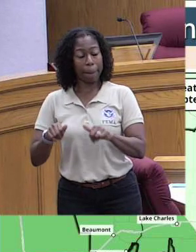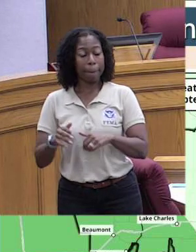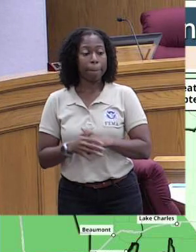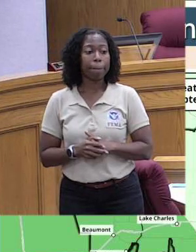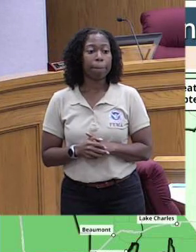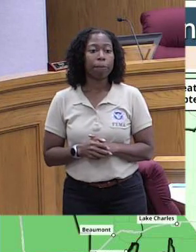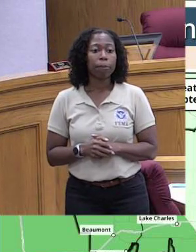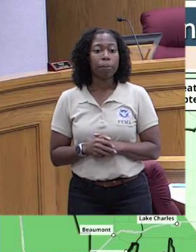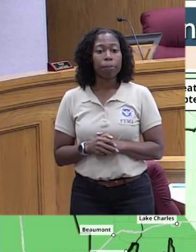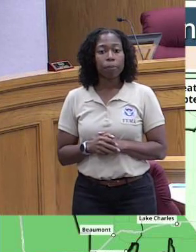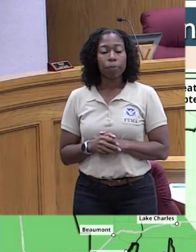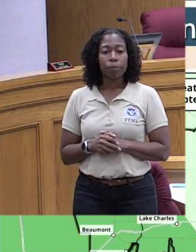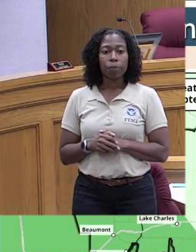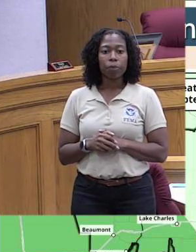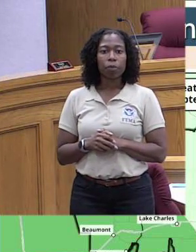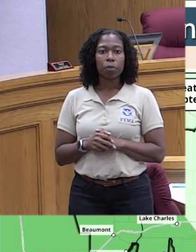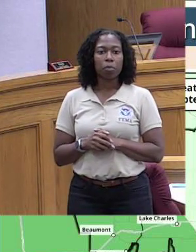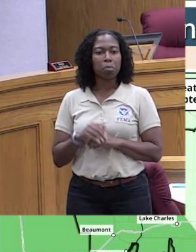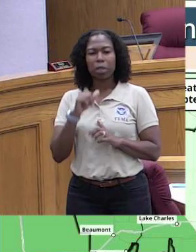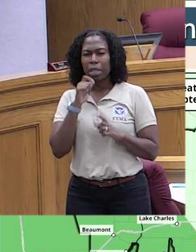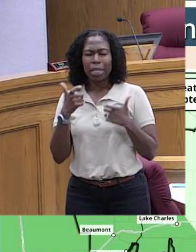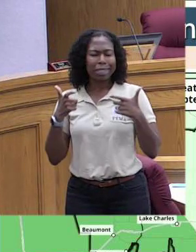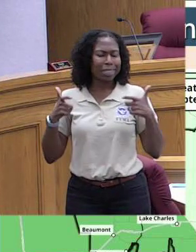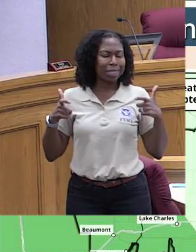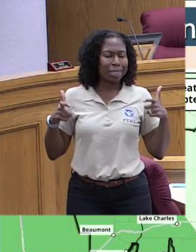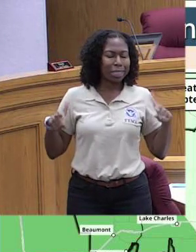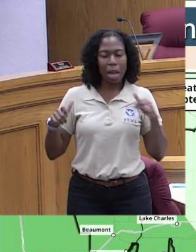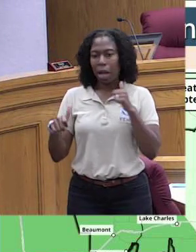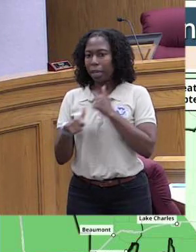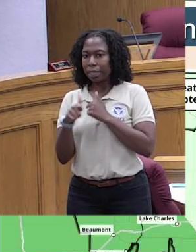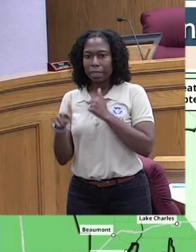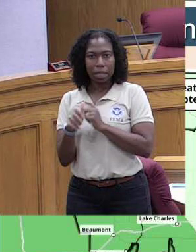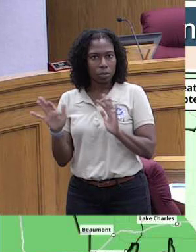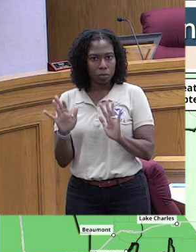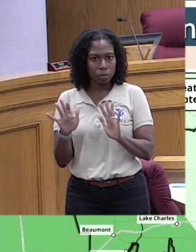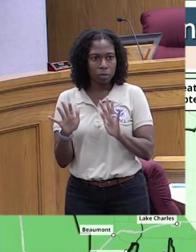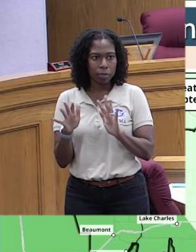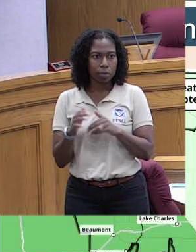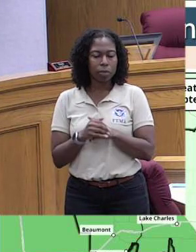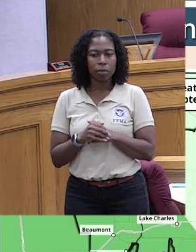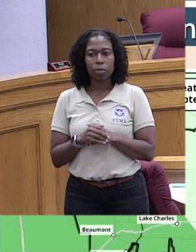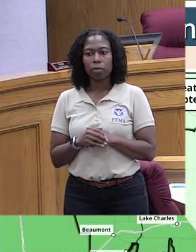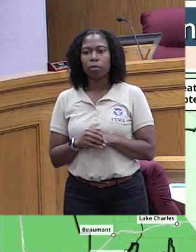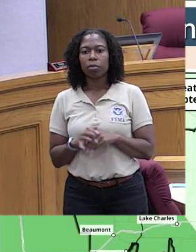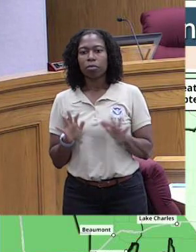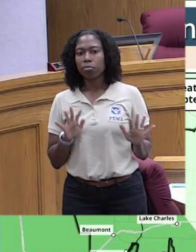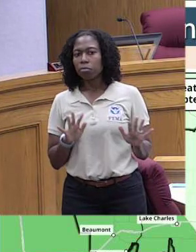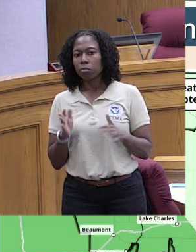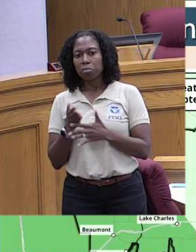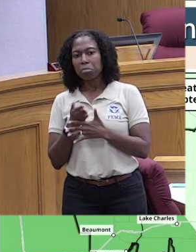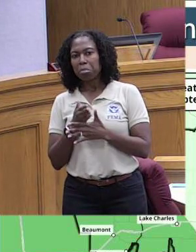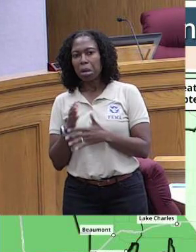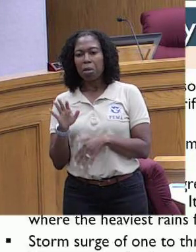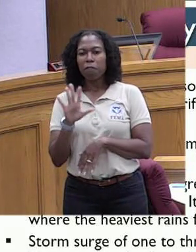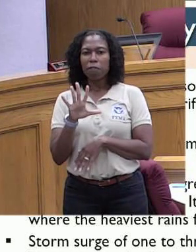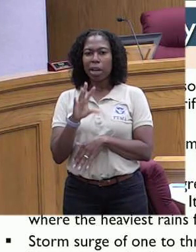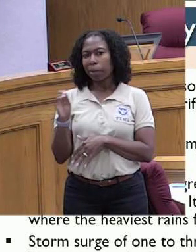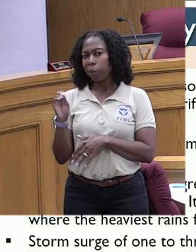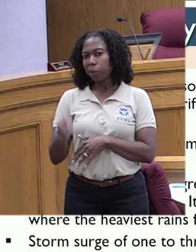potential associated with it, but it's not very large. This is a marginal risk. This is the low-end risk. We're talking about a 5% risk for